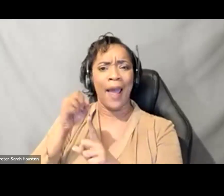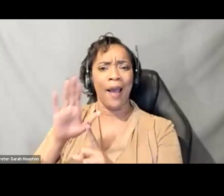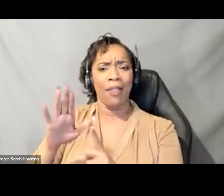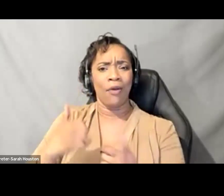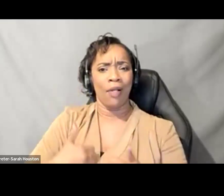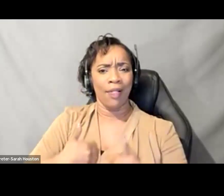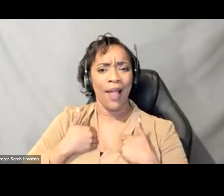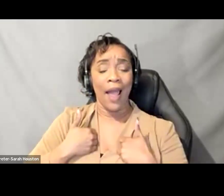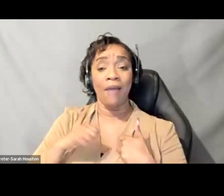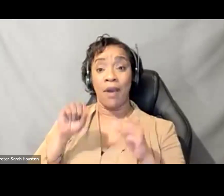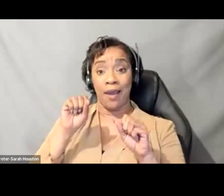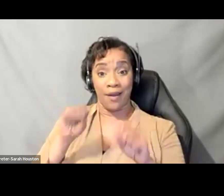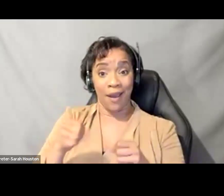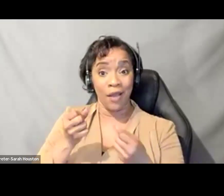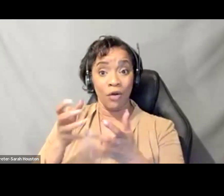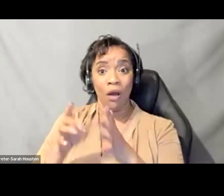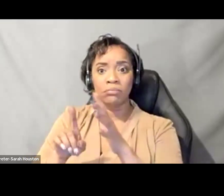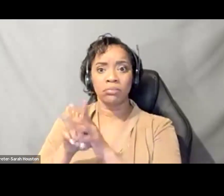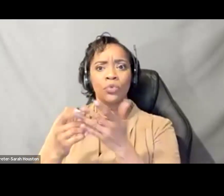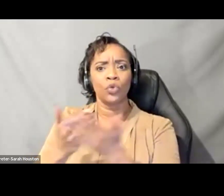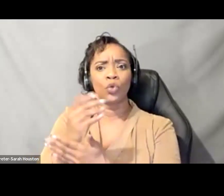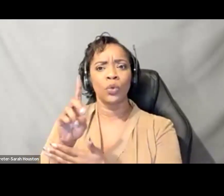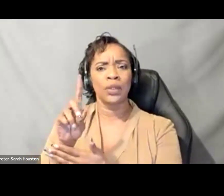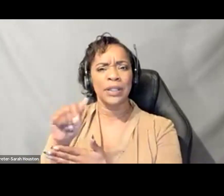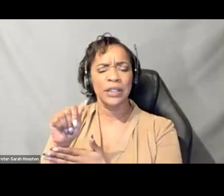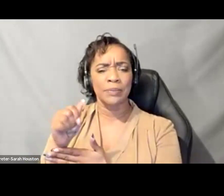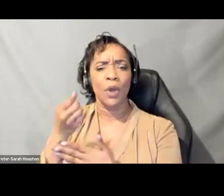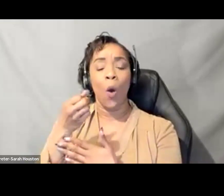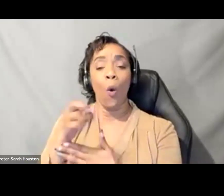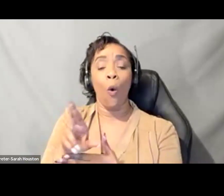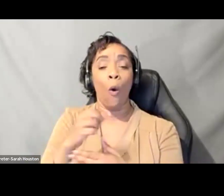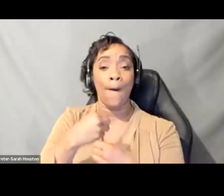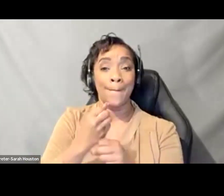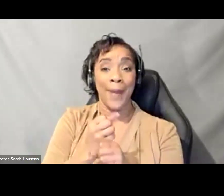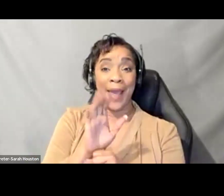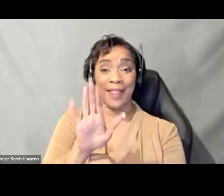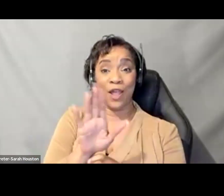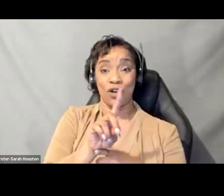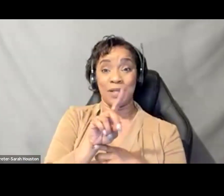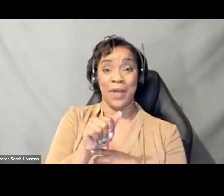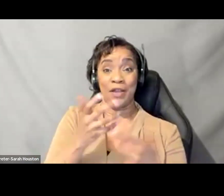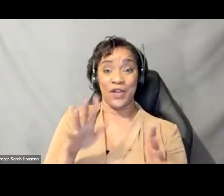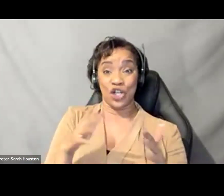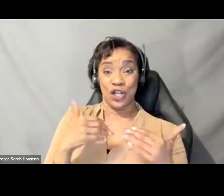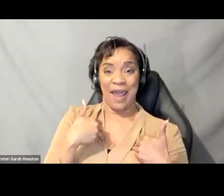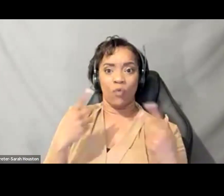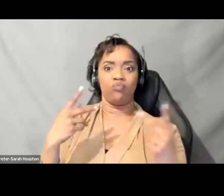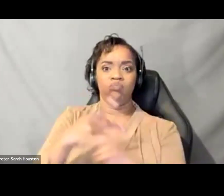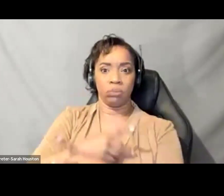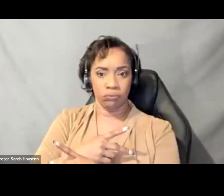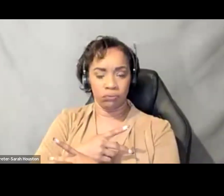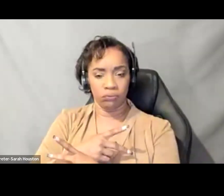new disabilities, or, further impair the disabilities that they had before. And